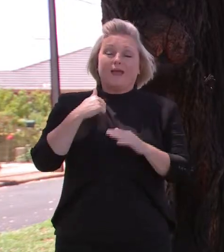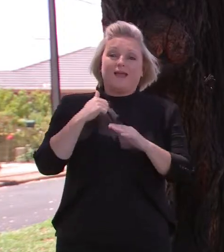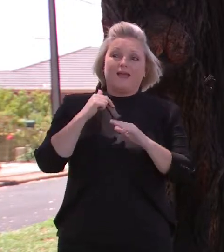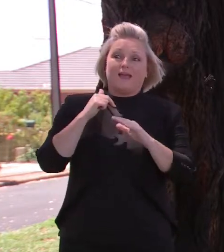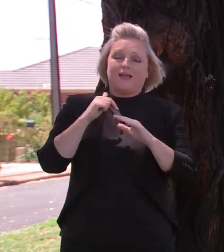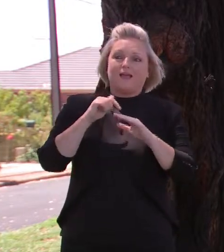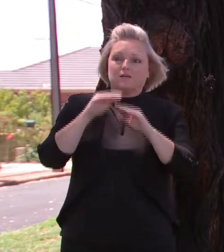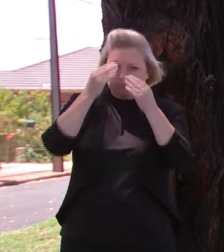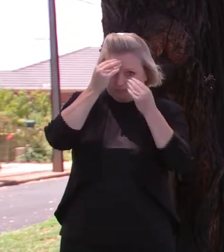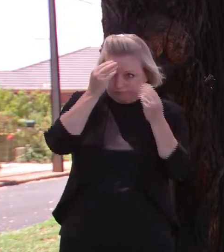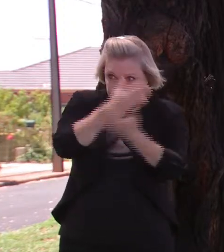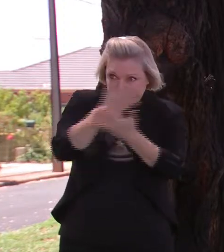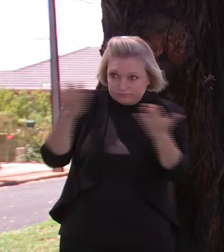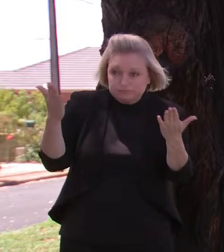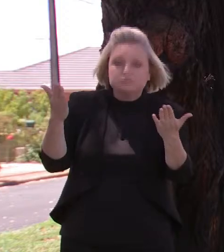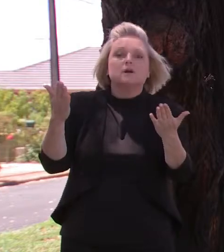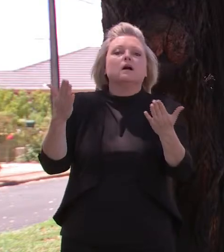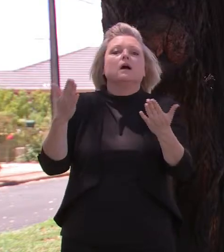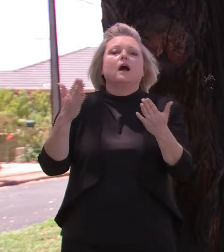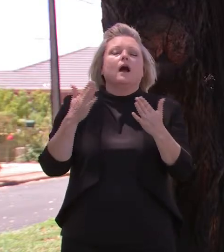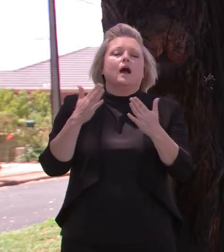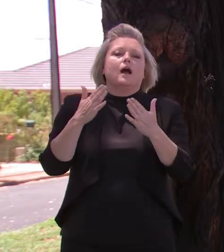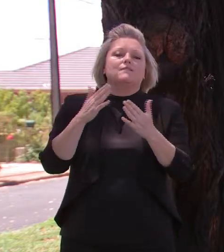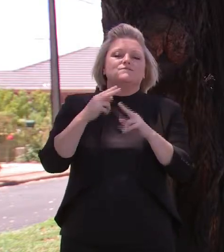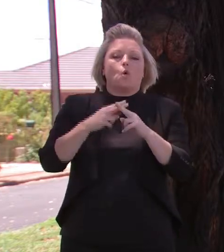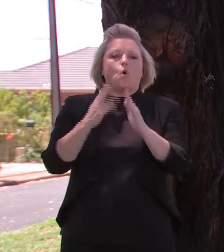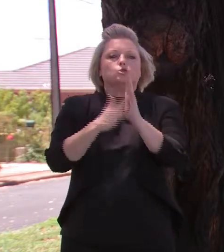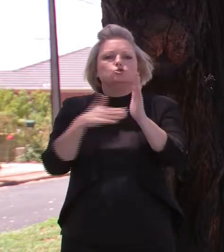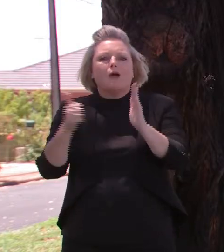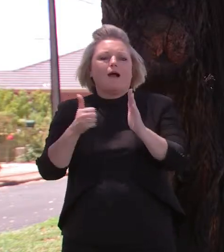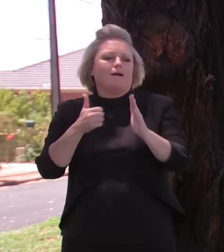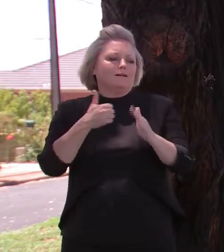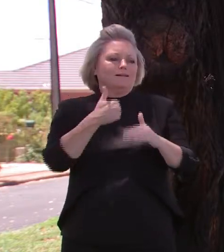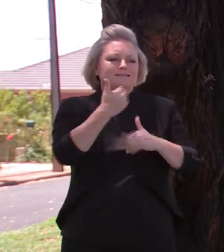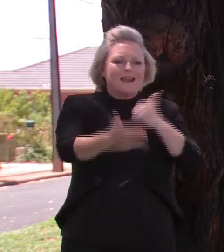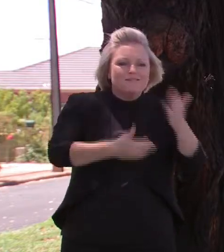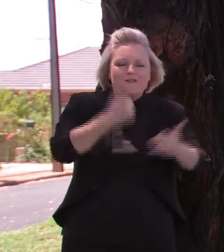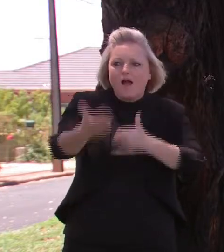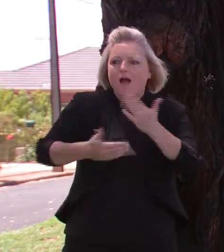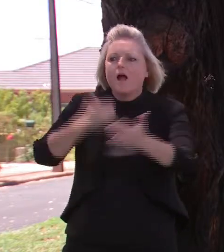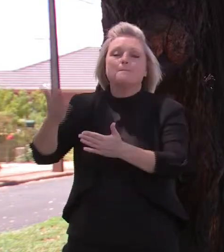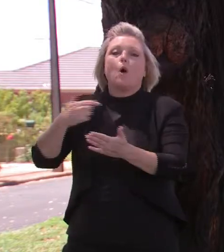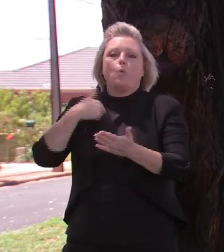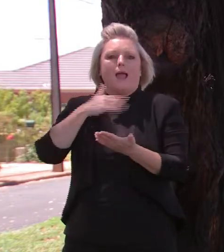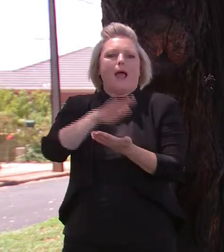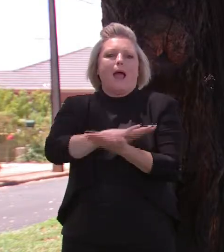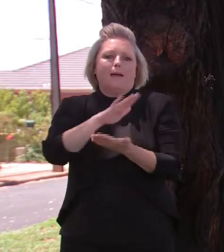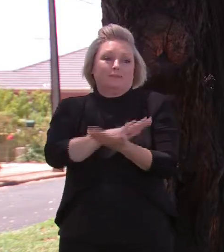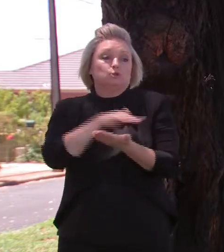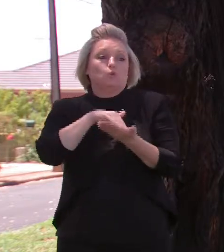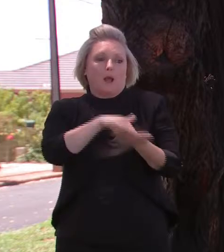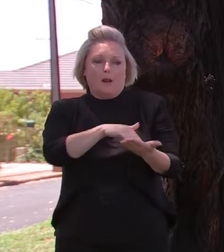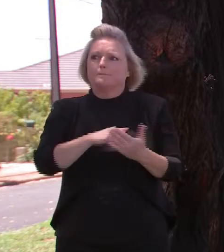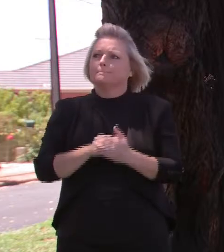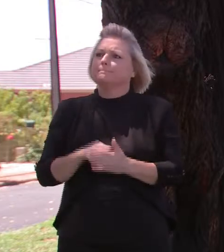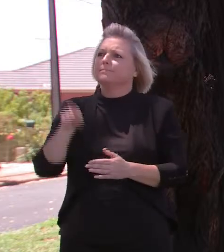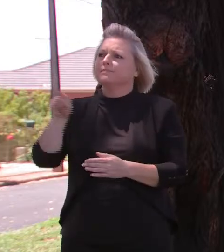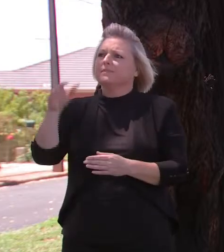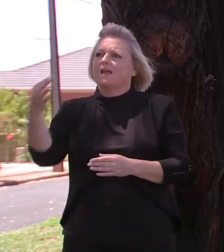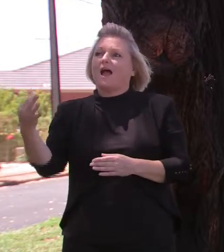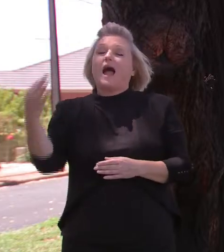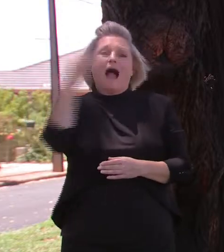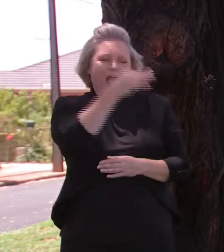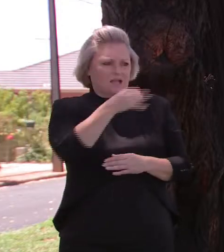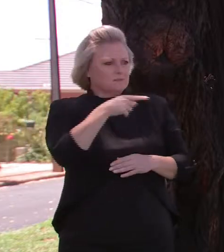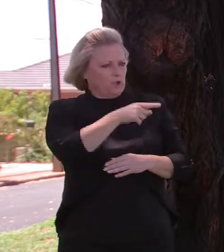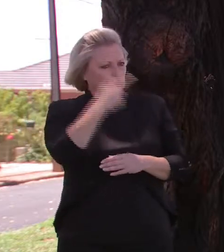there. We've lent in. It's in addition to what we normally need to do, but we're happy to help in this circumstance. It is you who put these rules in place for childcare,